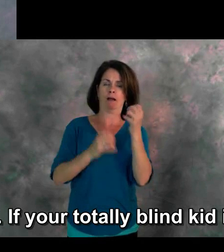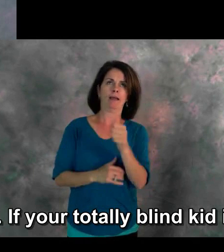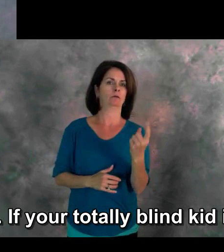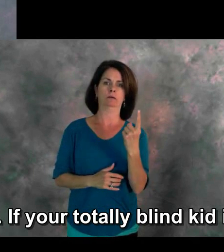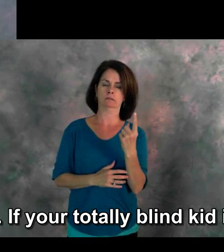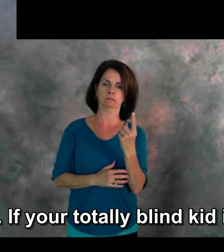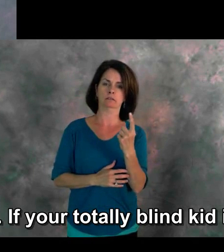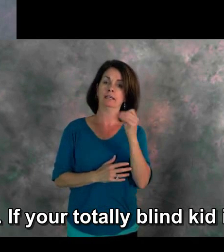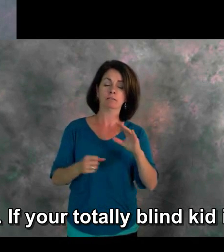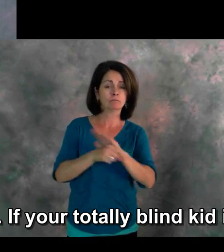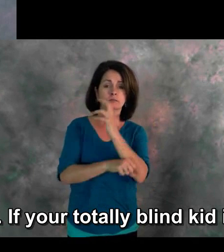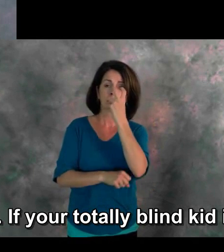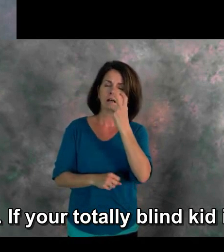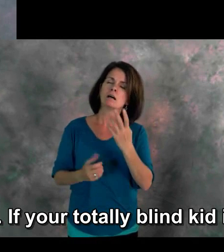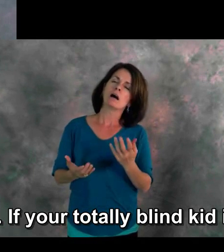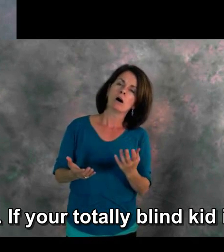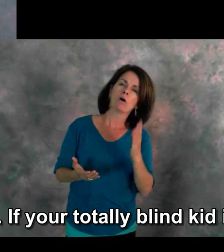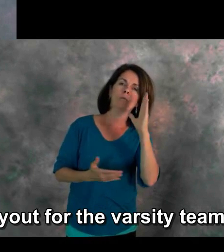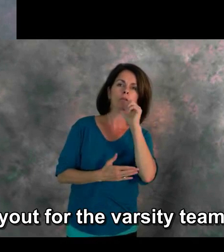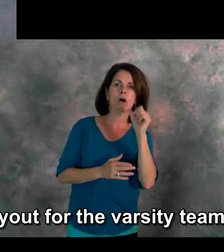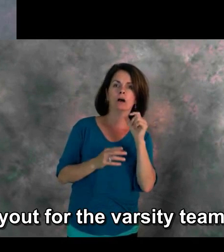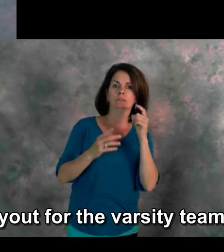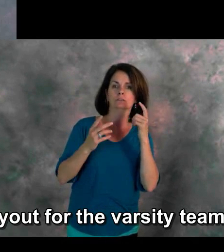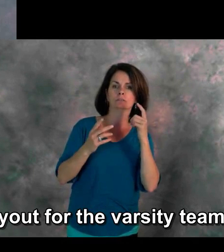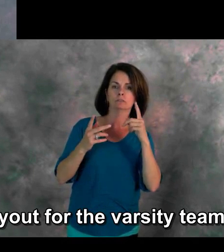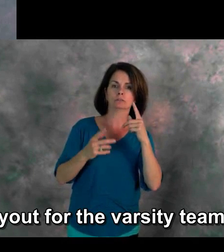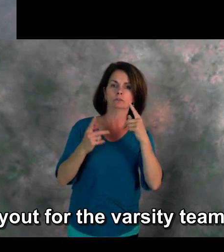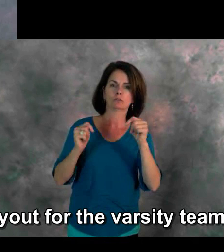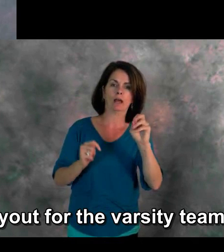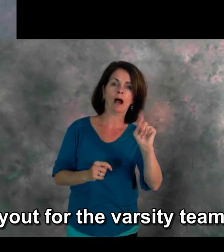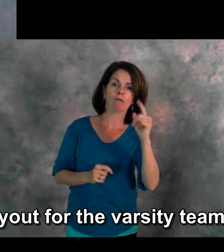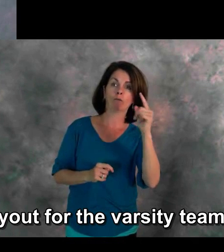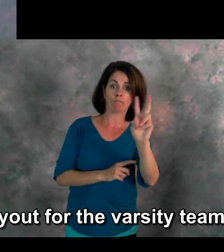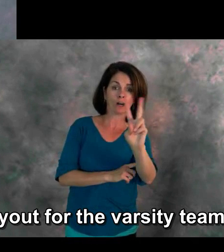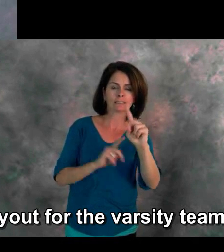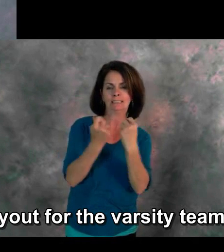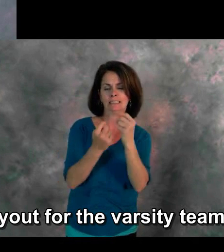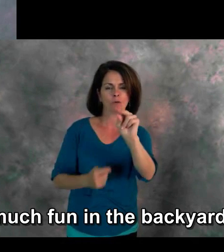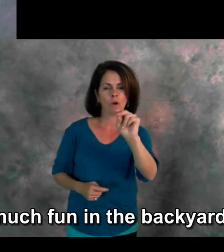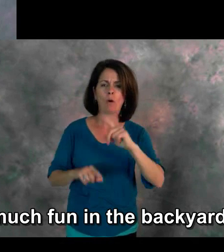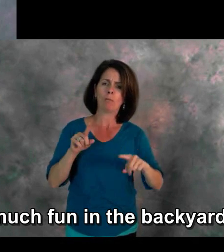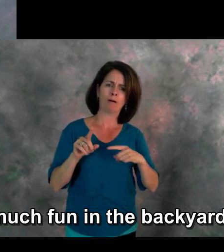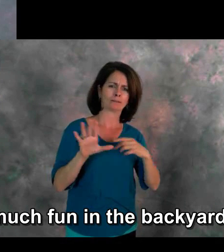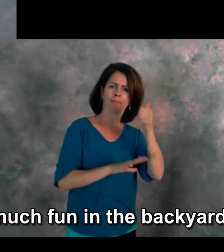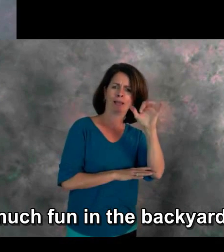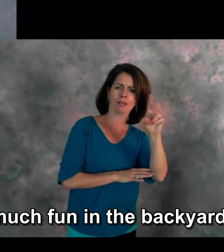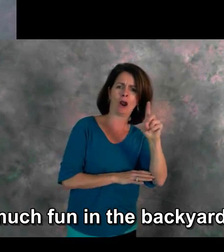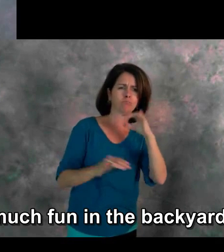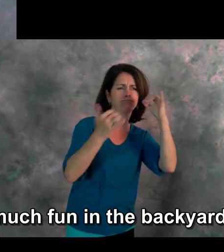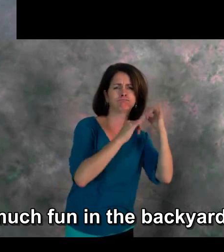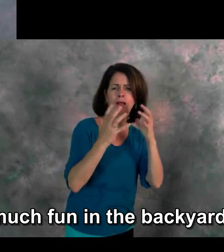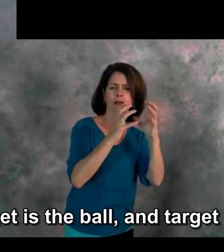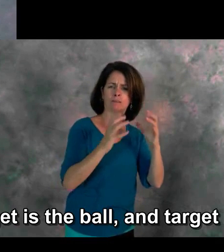Anyone can play basketball. Your totally blind kid's probably not going to go try out for the varsity team, but they can have just as much fun